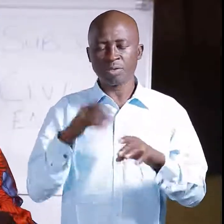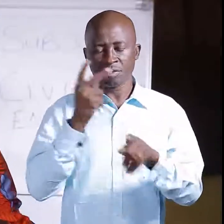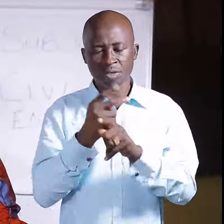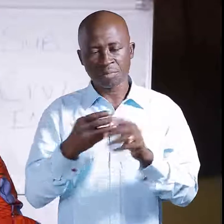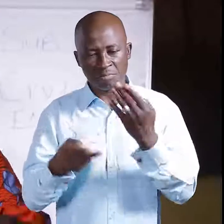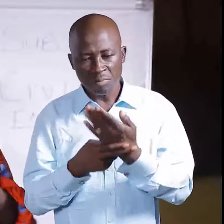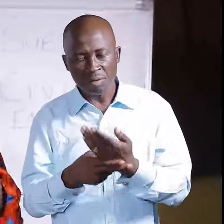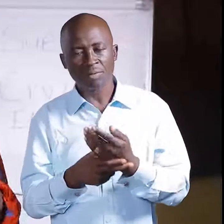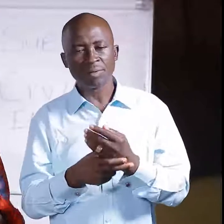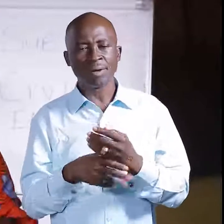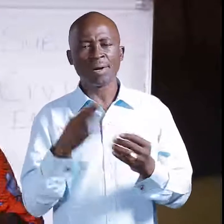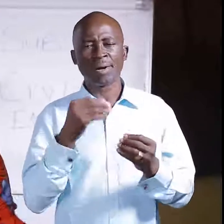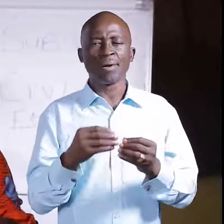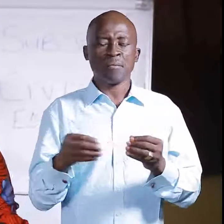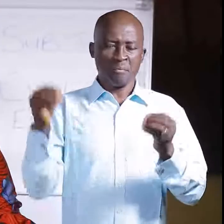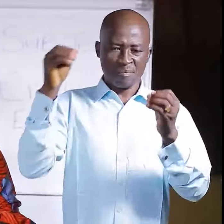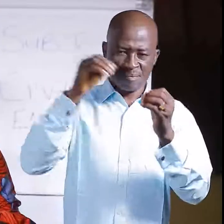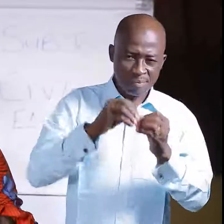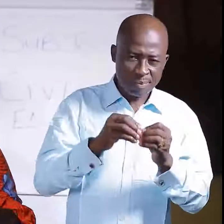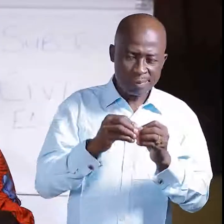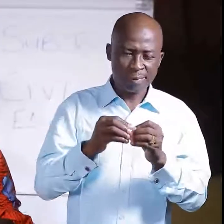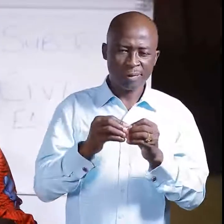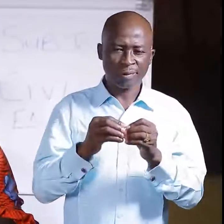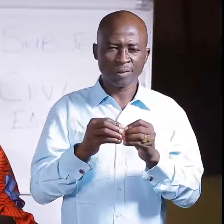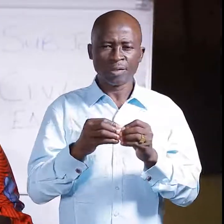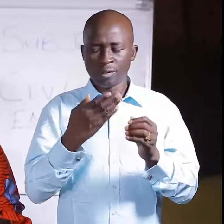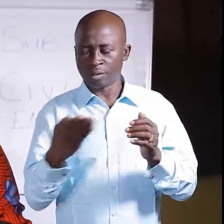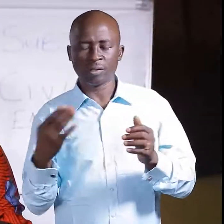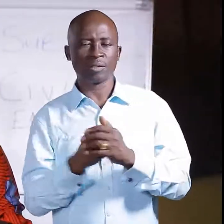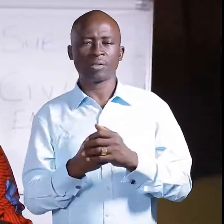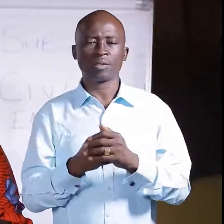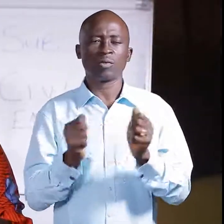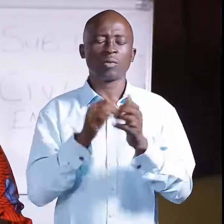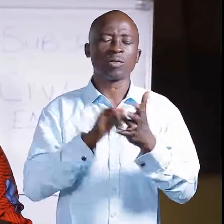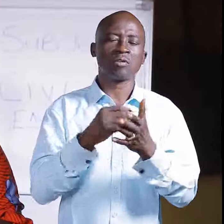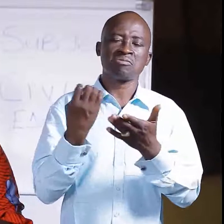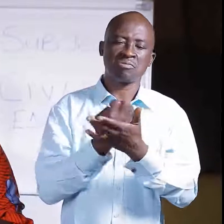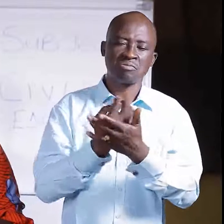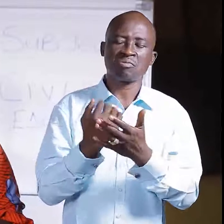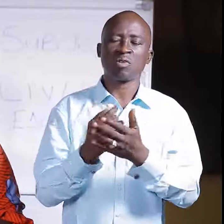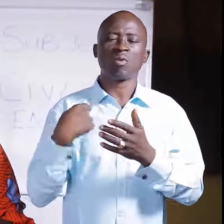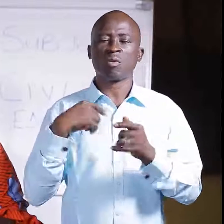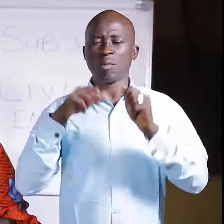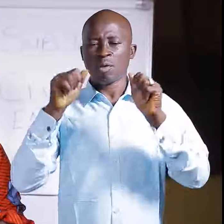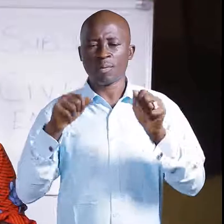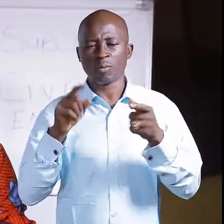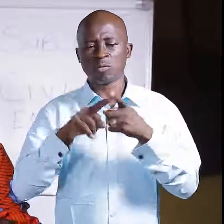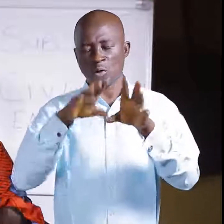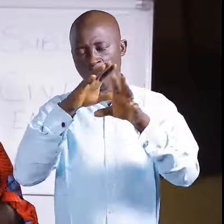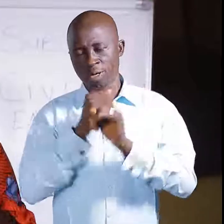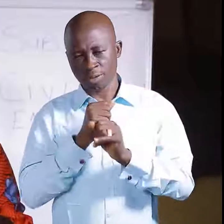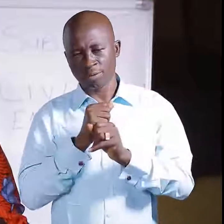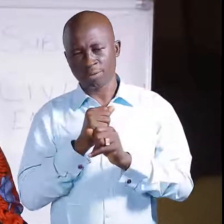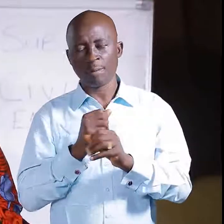we give back to more investment. And with that, economically, we will be able to